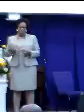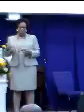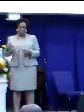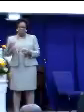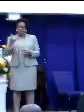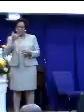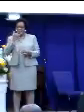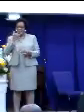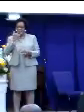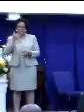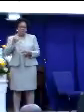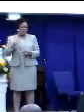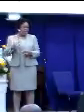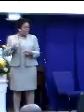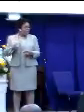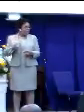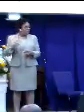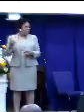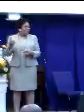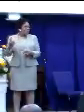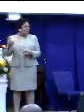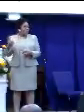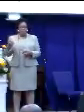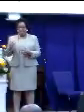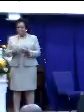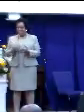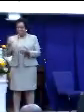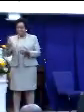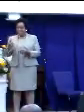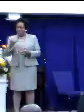y'all been wrong, or Google drive wrong. One of two, somebody wrong.